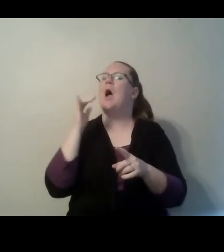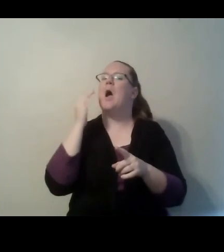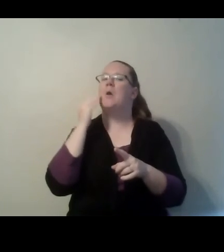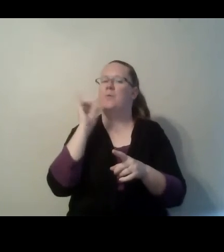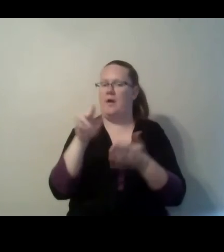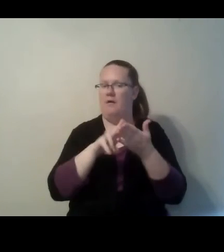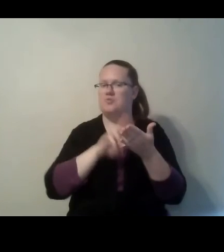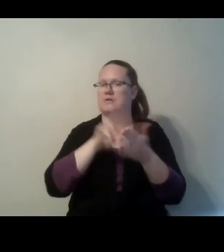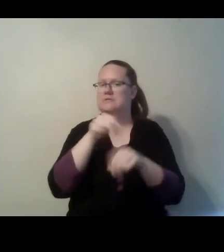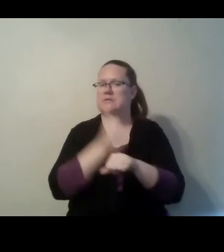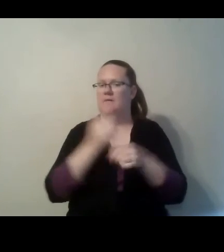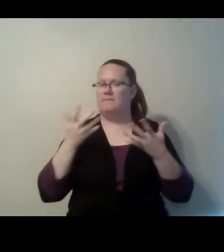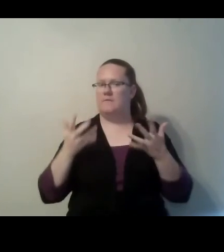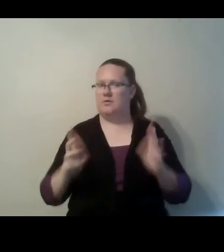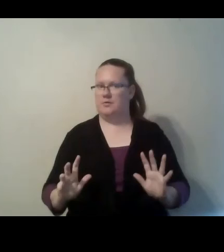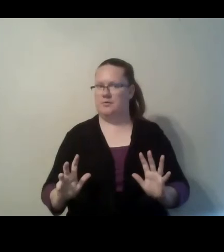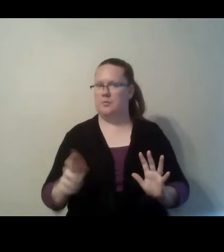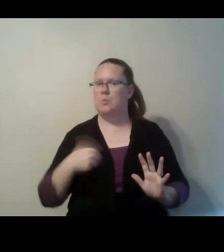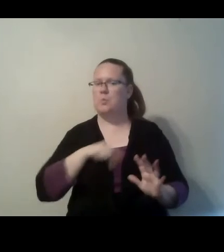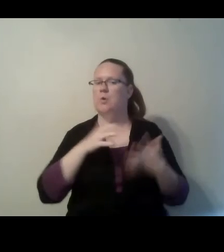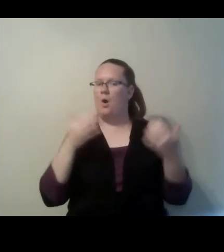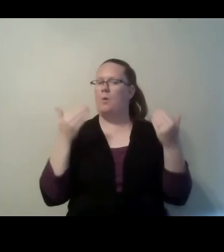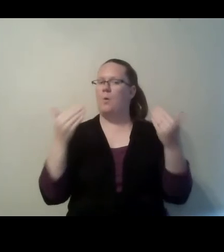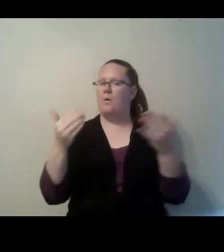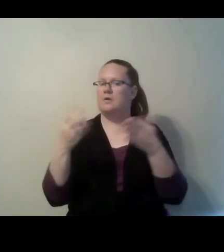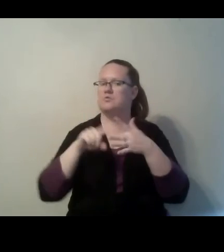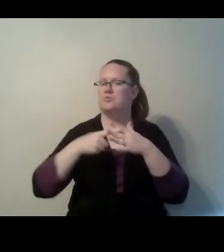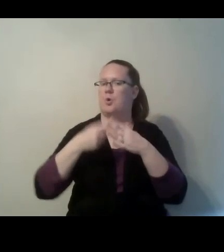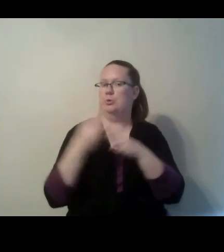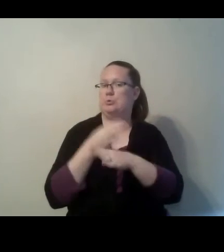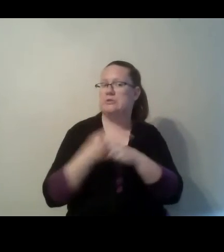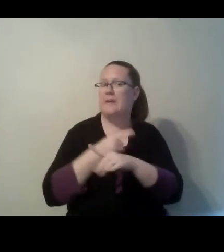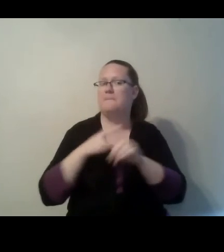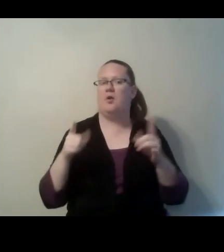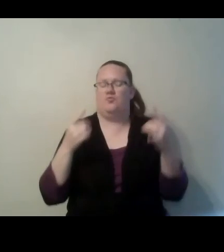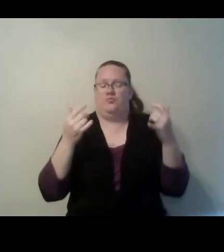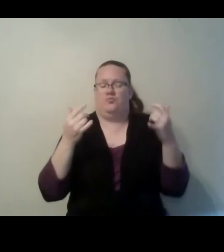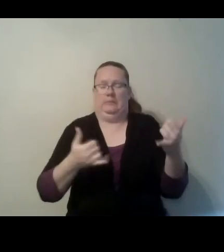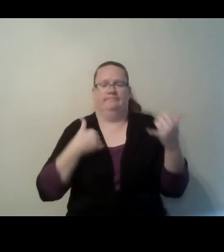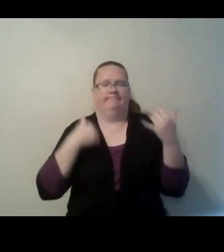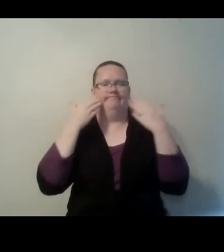that we want to go ahead and start using that. I do not know at this point in time